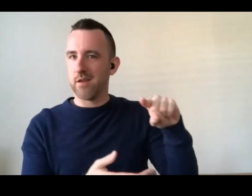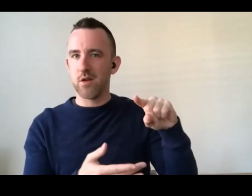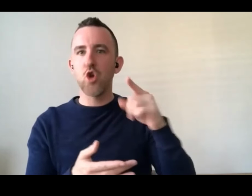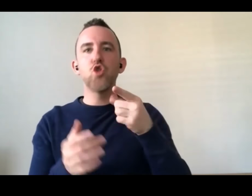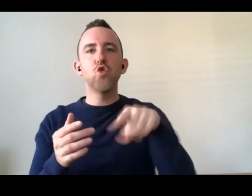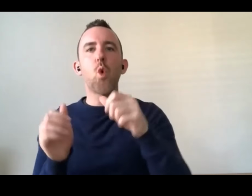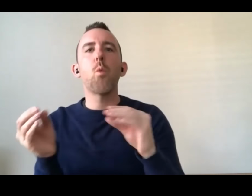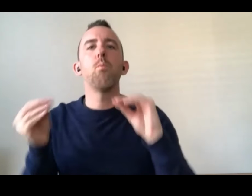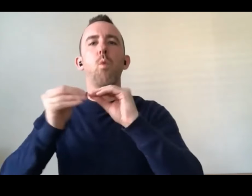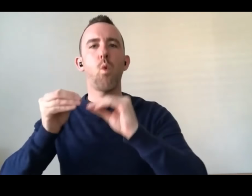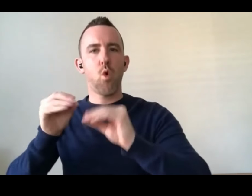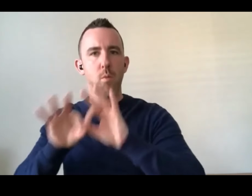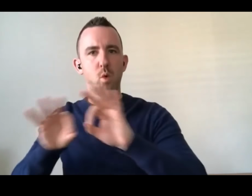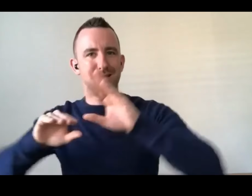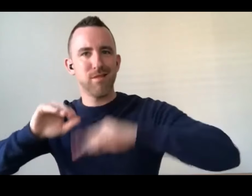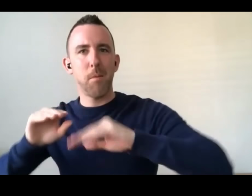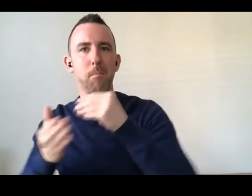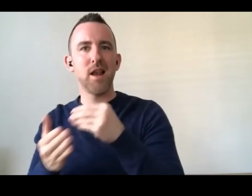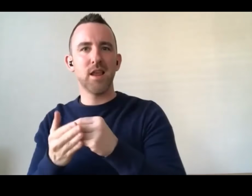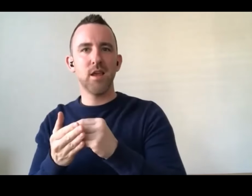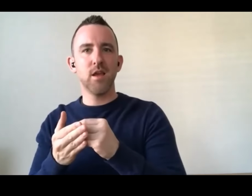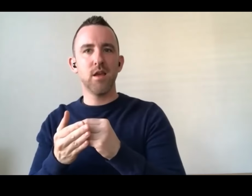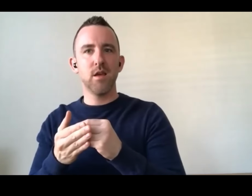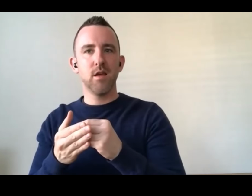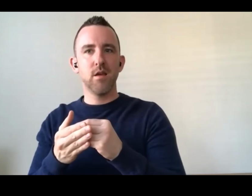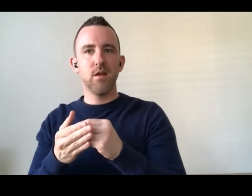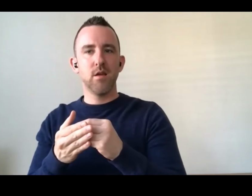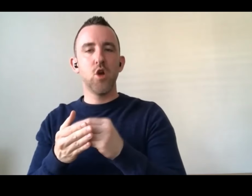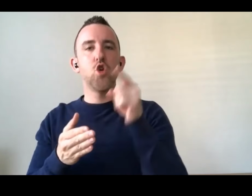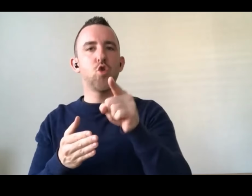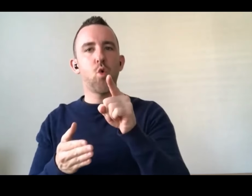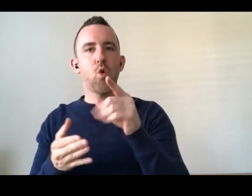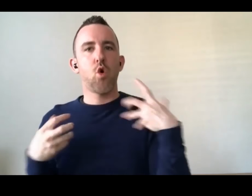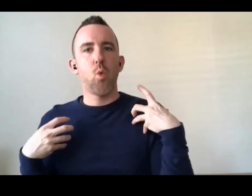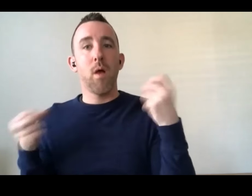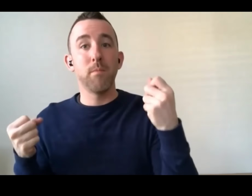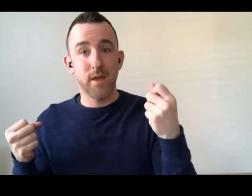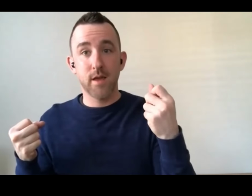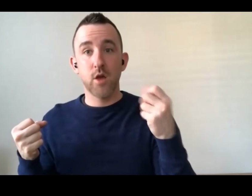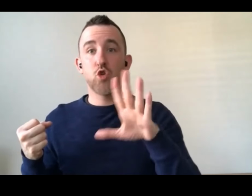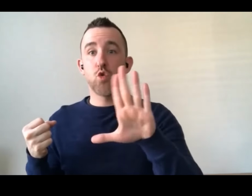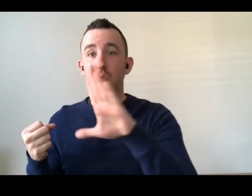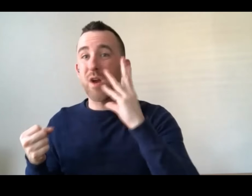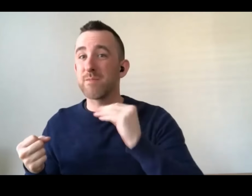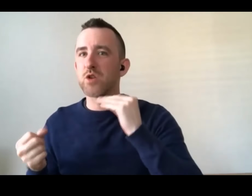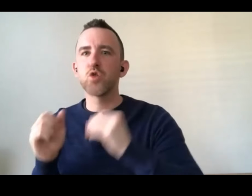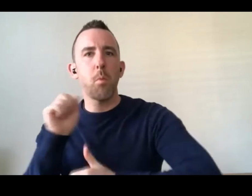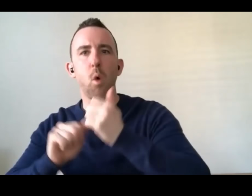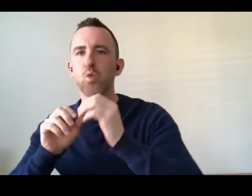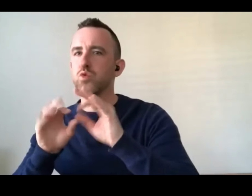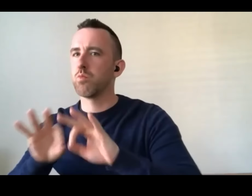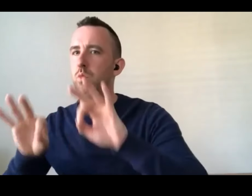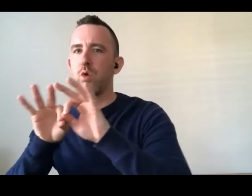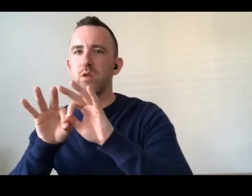money. Your well-being and your experience is more important. So